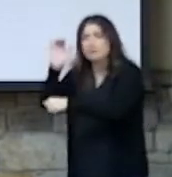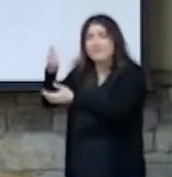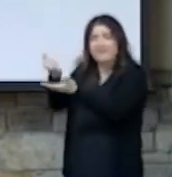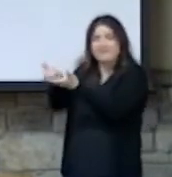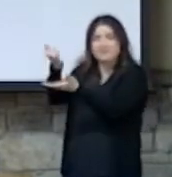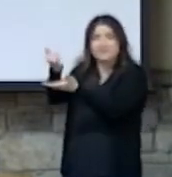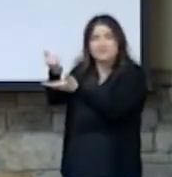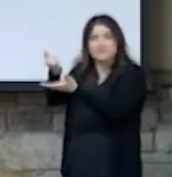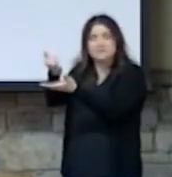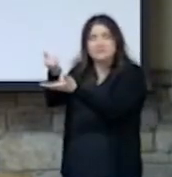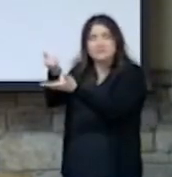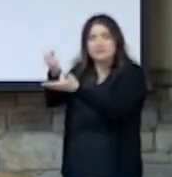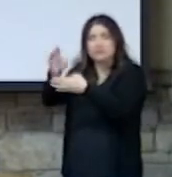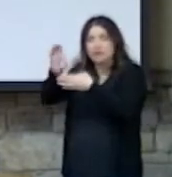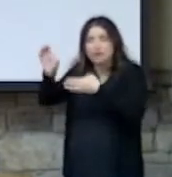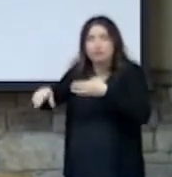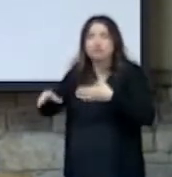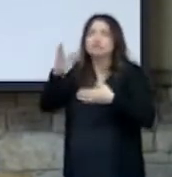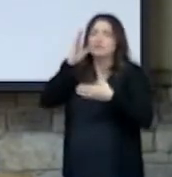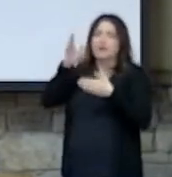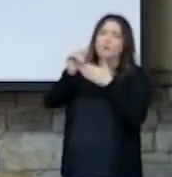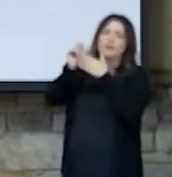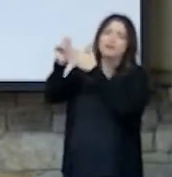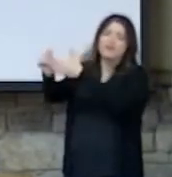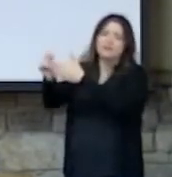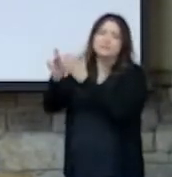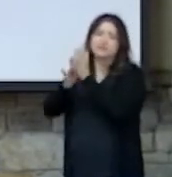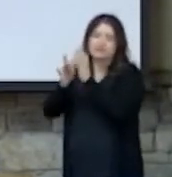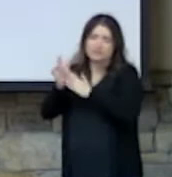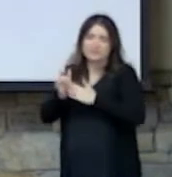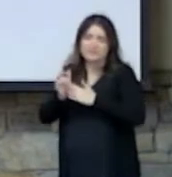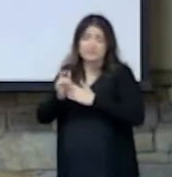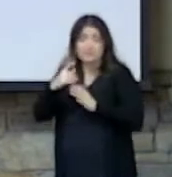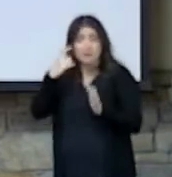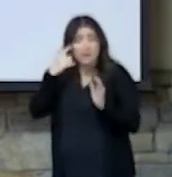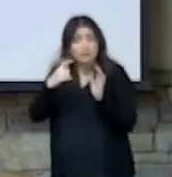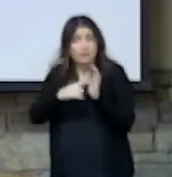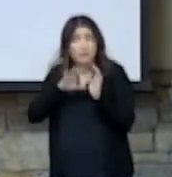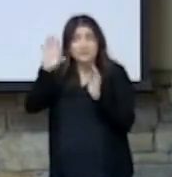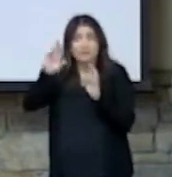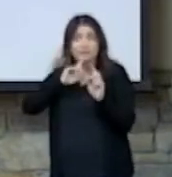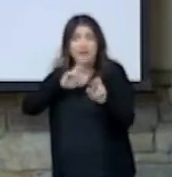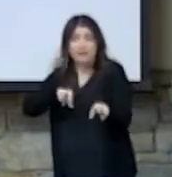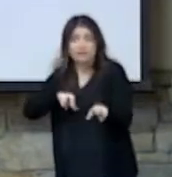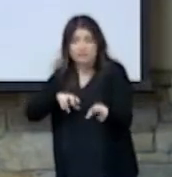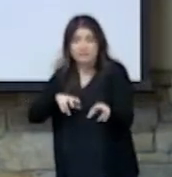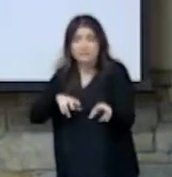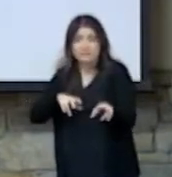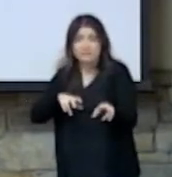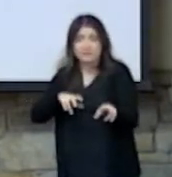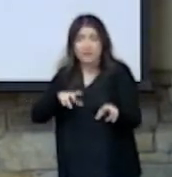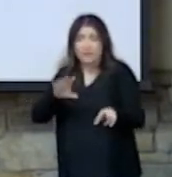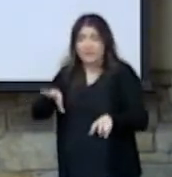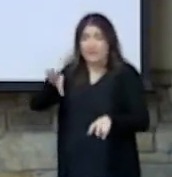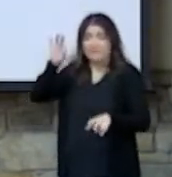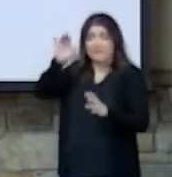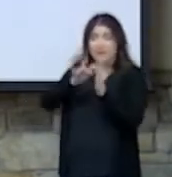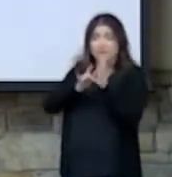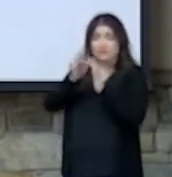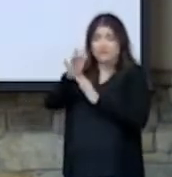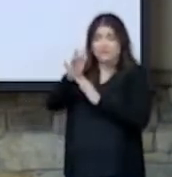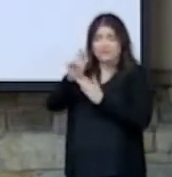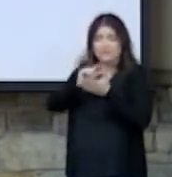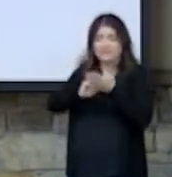conclusion that would ultimately lead them to Jesus. And you notice how they reacted when they found him, verse number